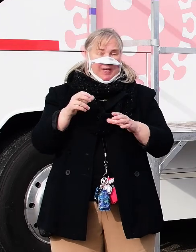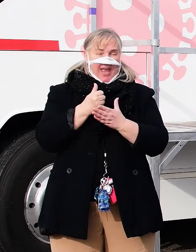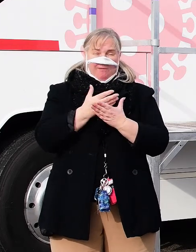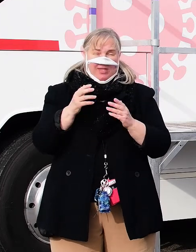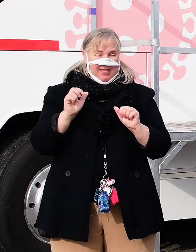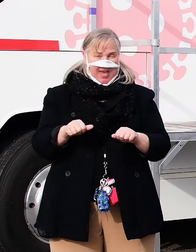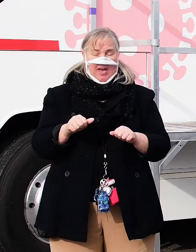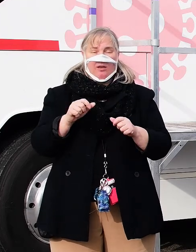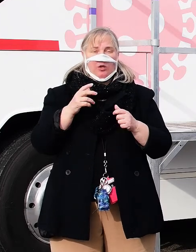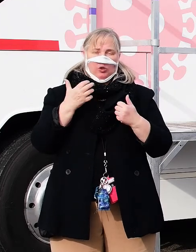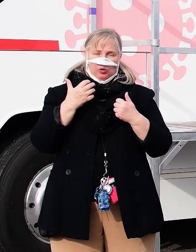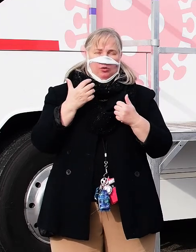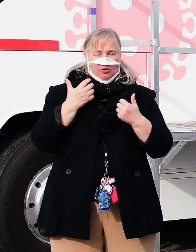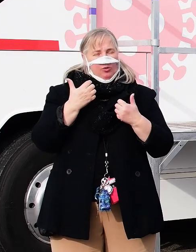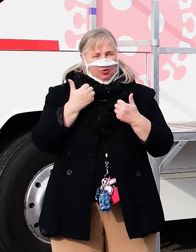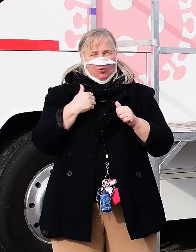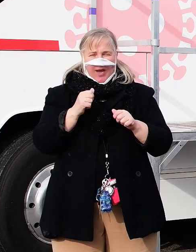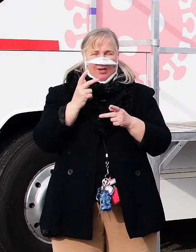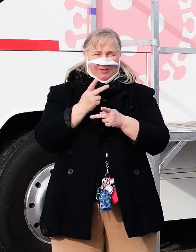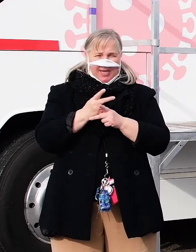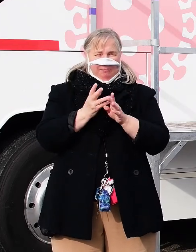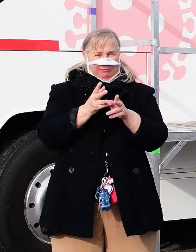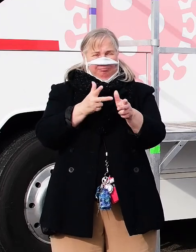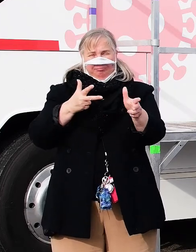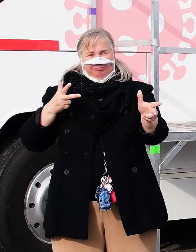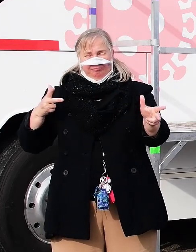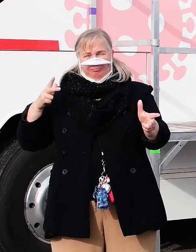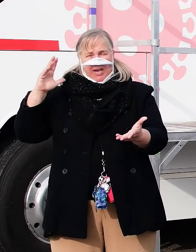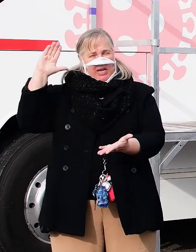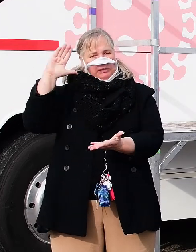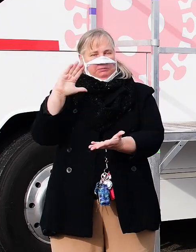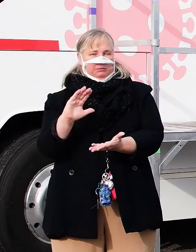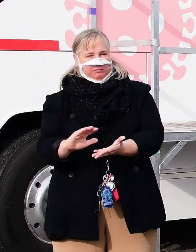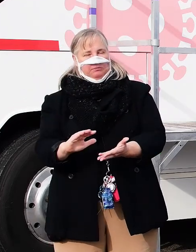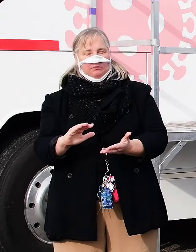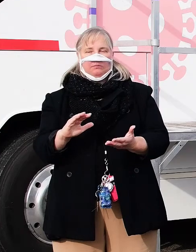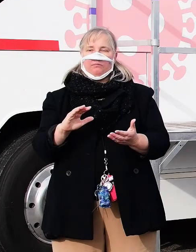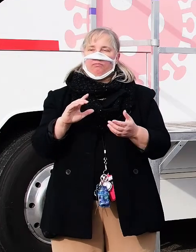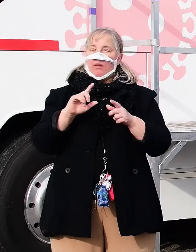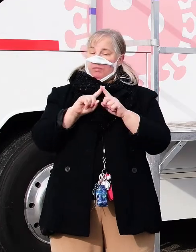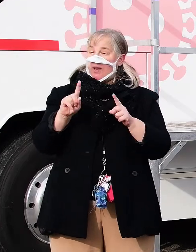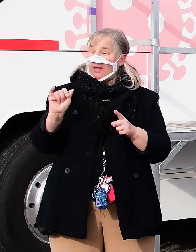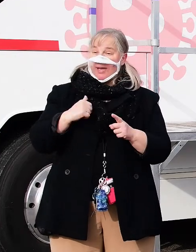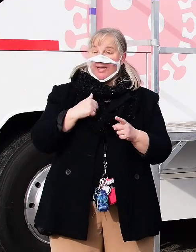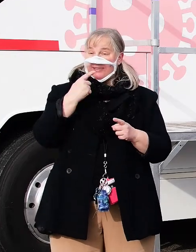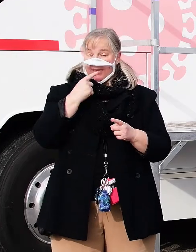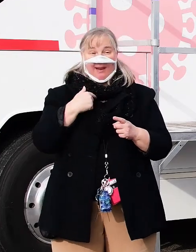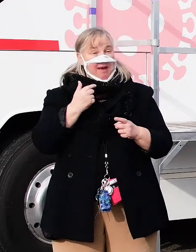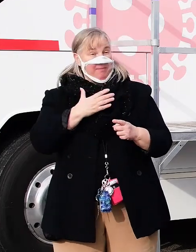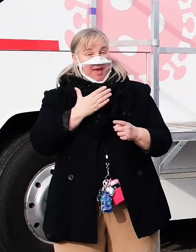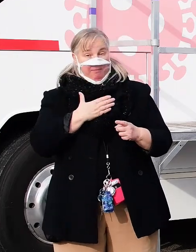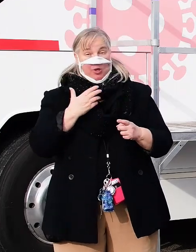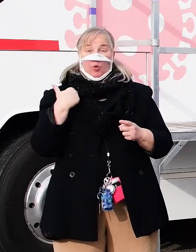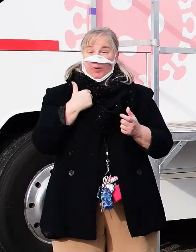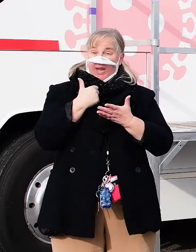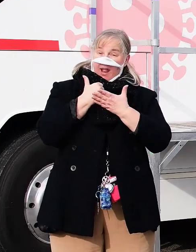of keep the traffic and everything else to a minimum here. But like I said, I'm glad that we could